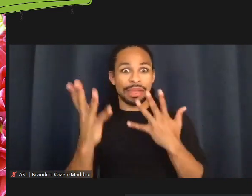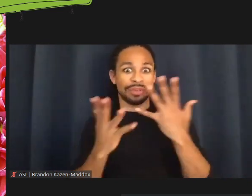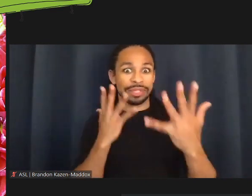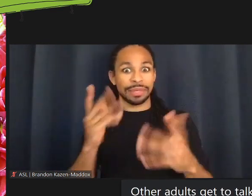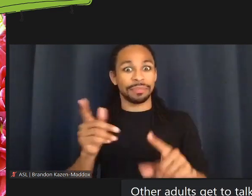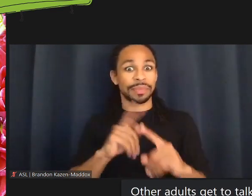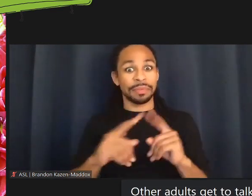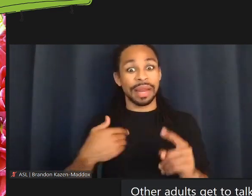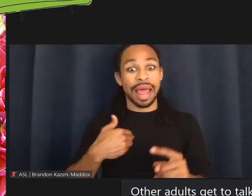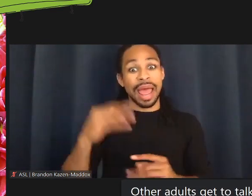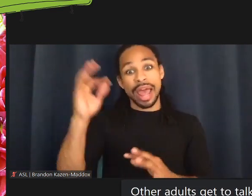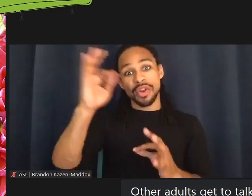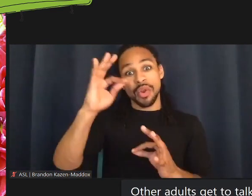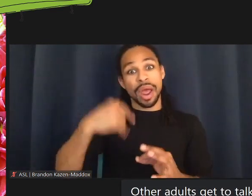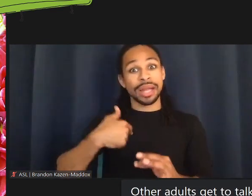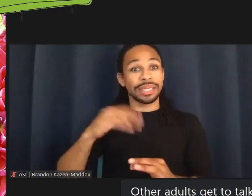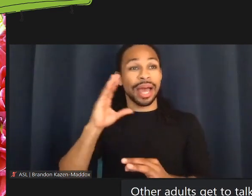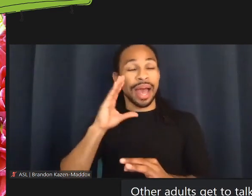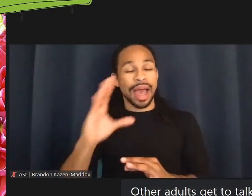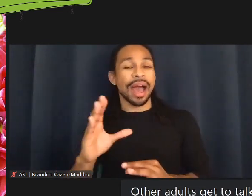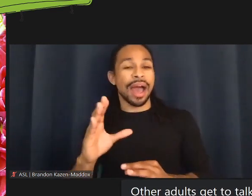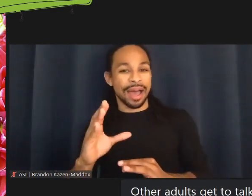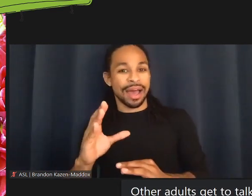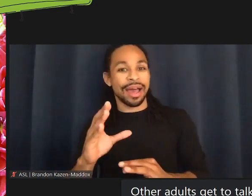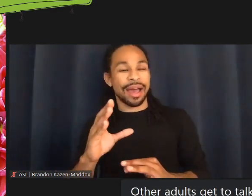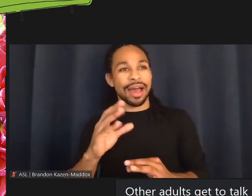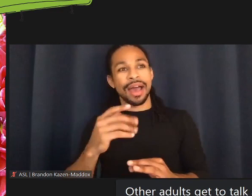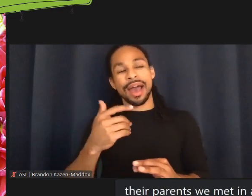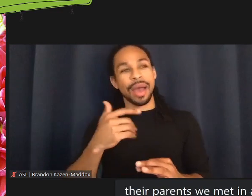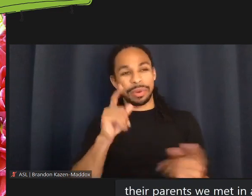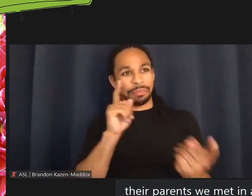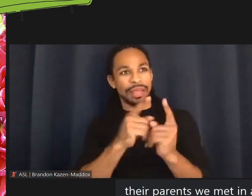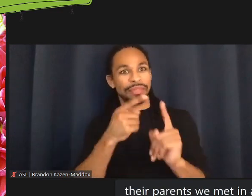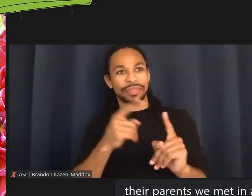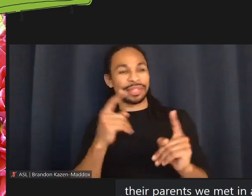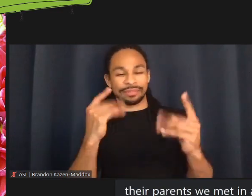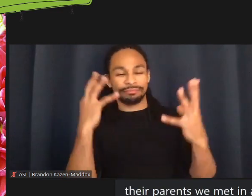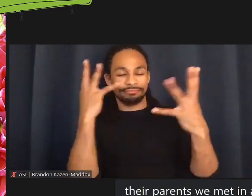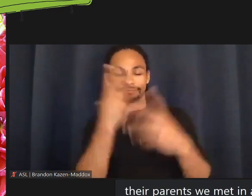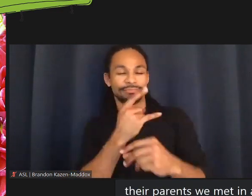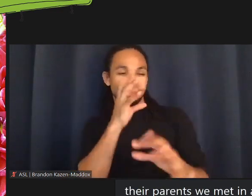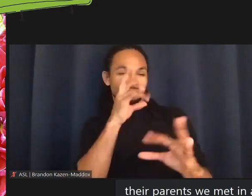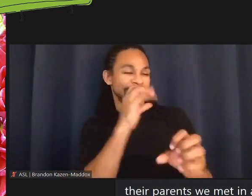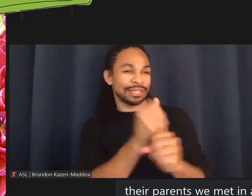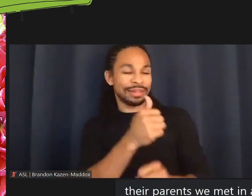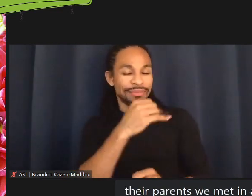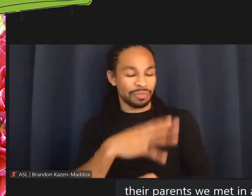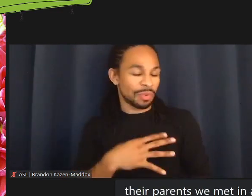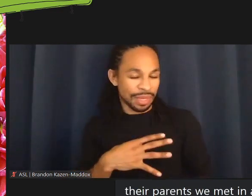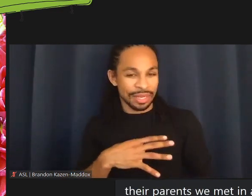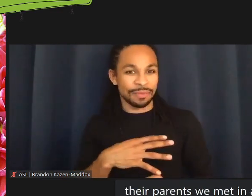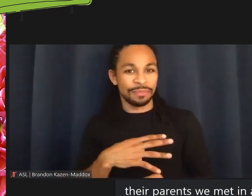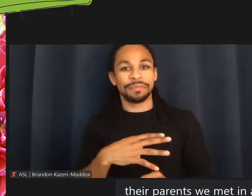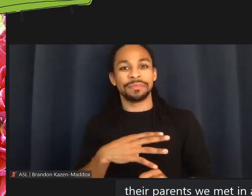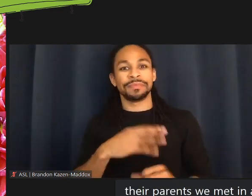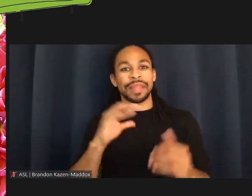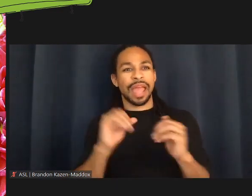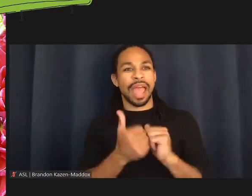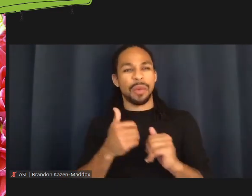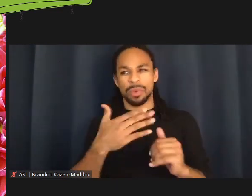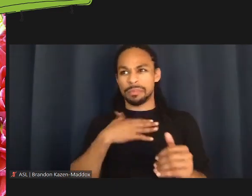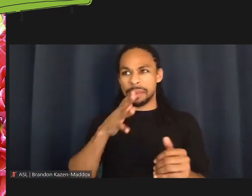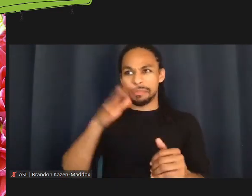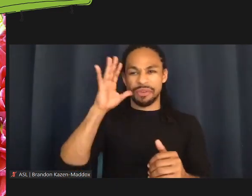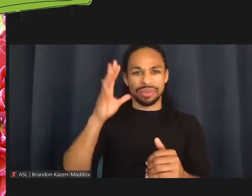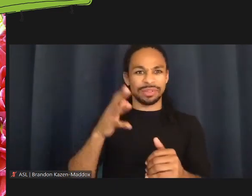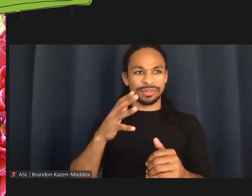begun. I feared denying her the dignity of her complexities in a rush to slip a word in around their prejudice. How would they receive her in a different